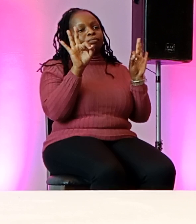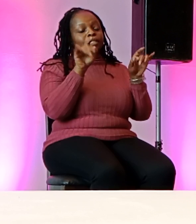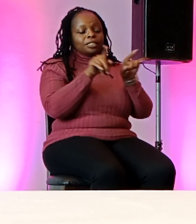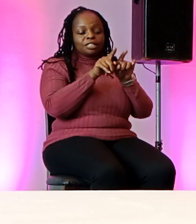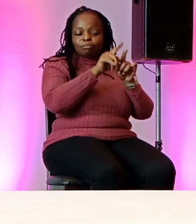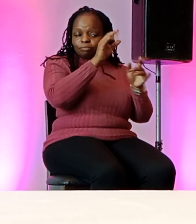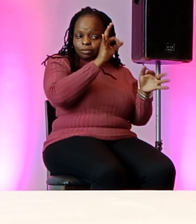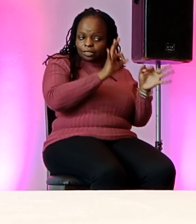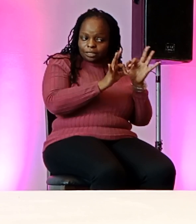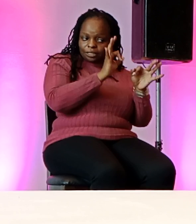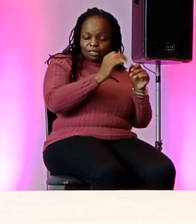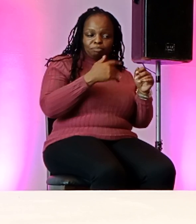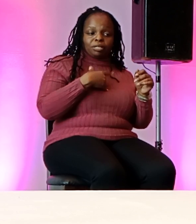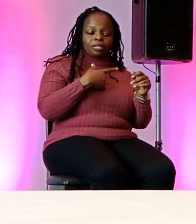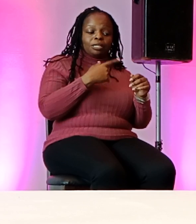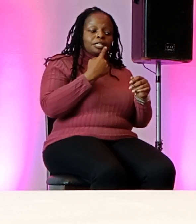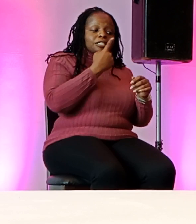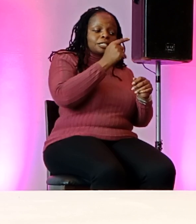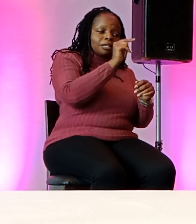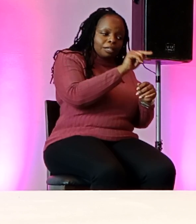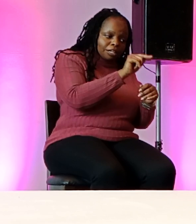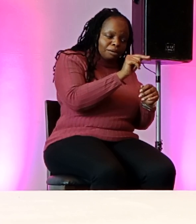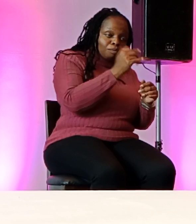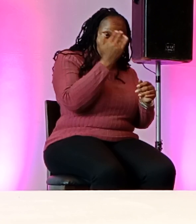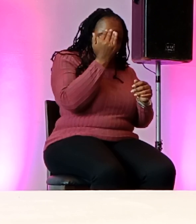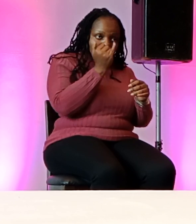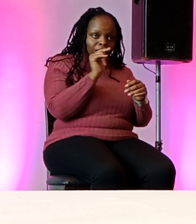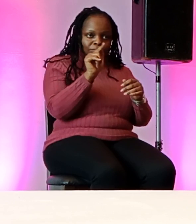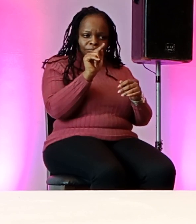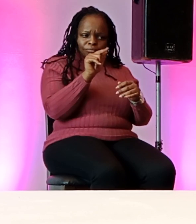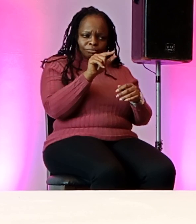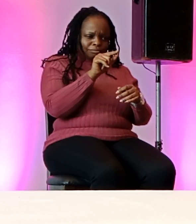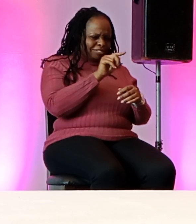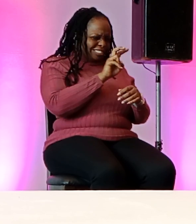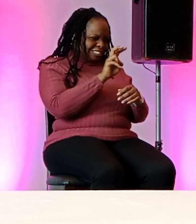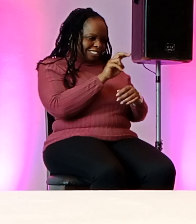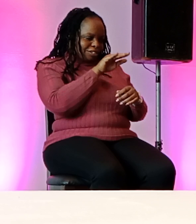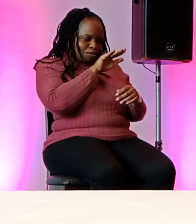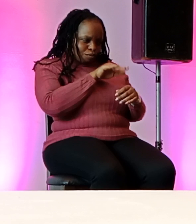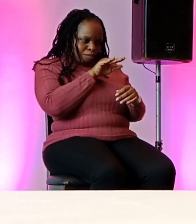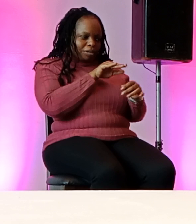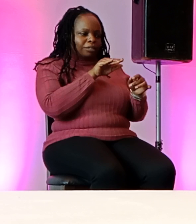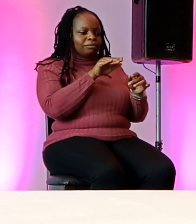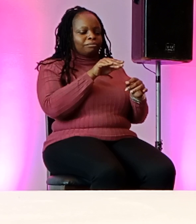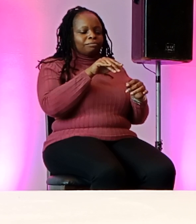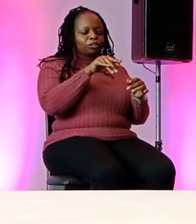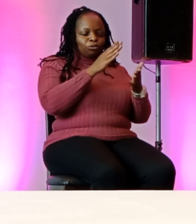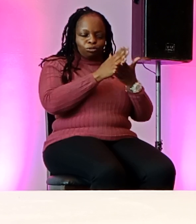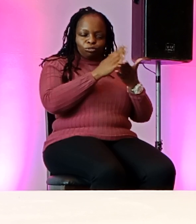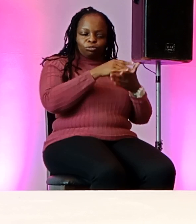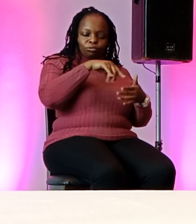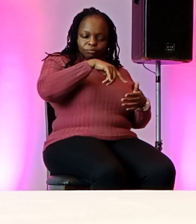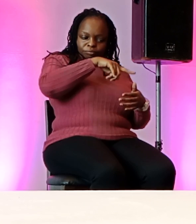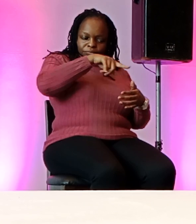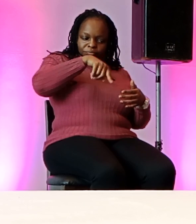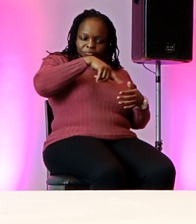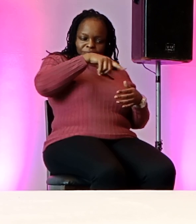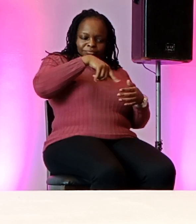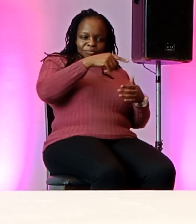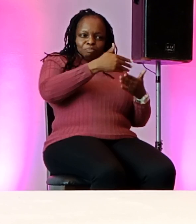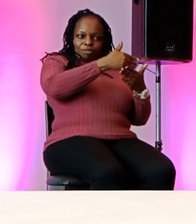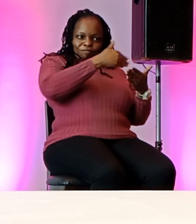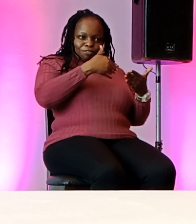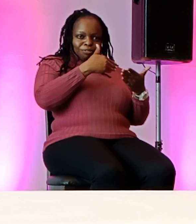them so that you locate yourself as women, that we have been and are still in